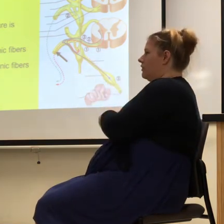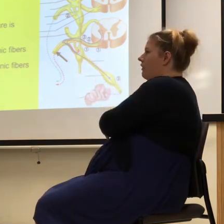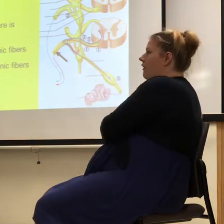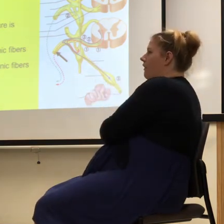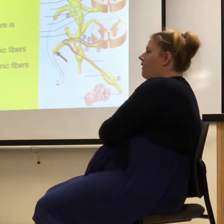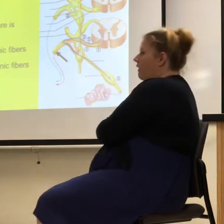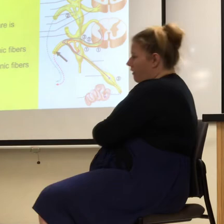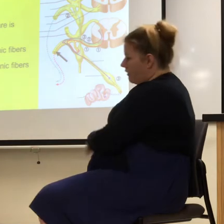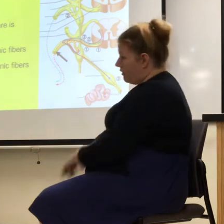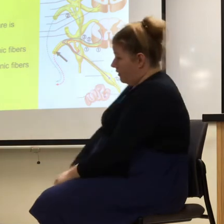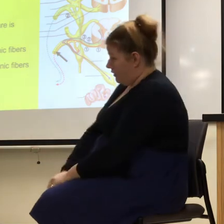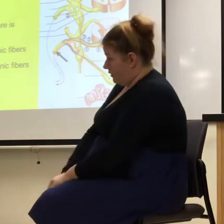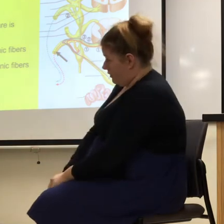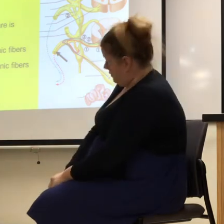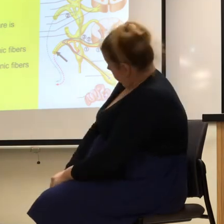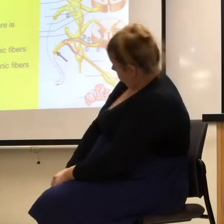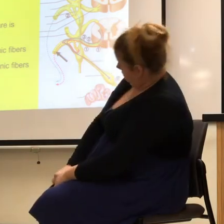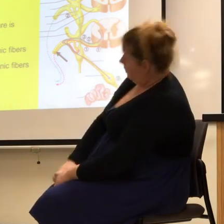Number nine.